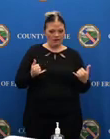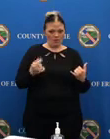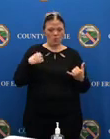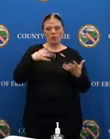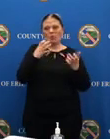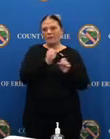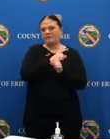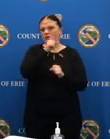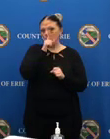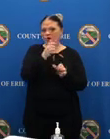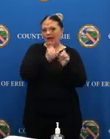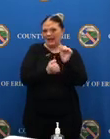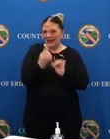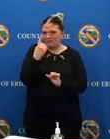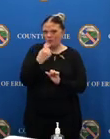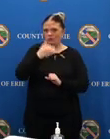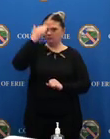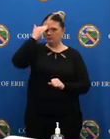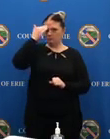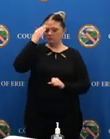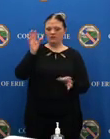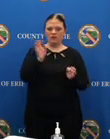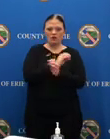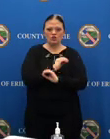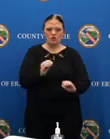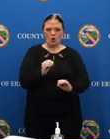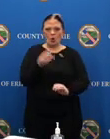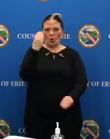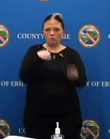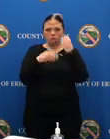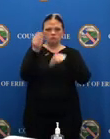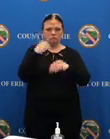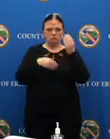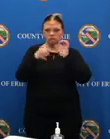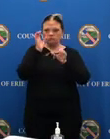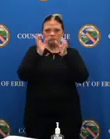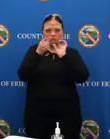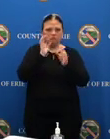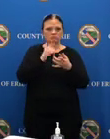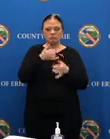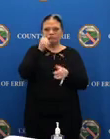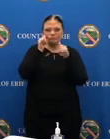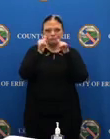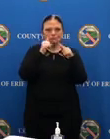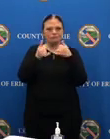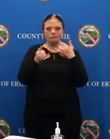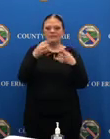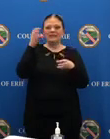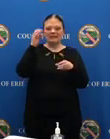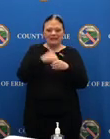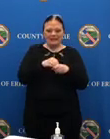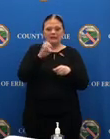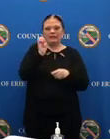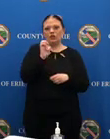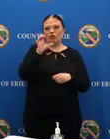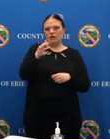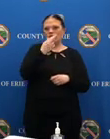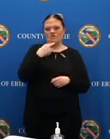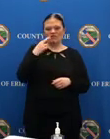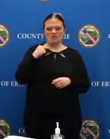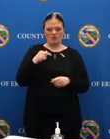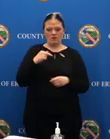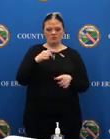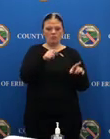want to make sure that everybody is aware there is no consumption of any beverages or food in Erie County